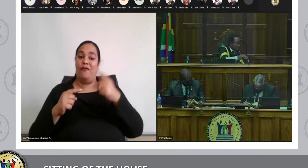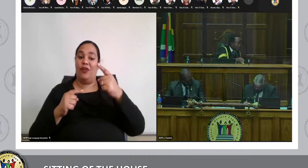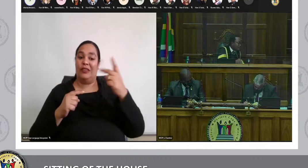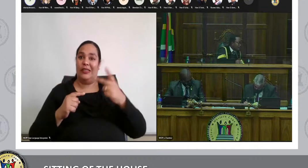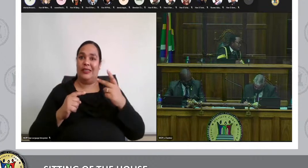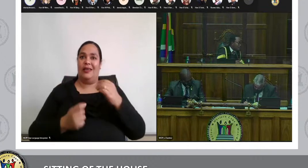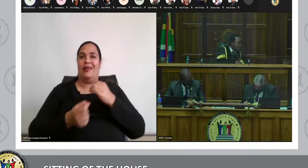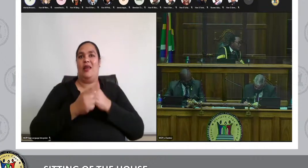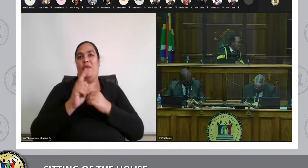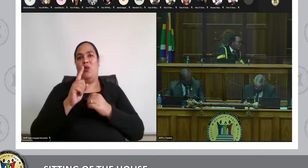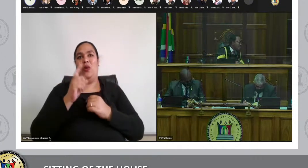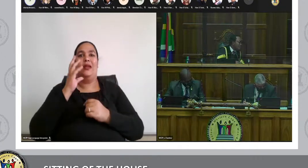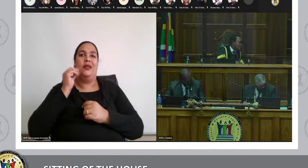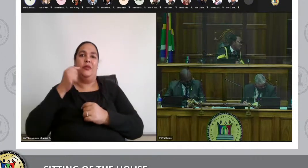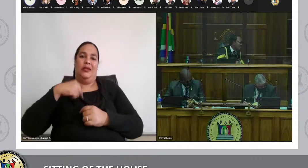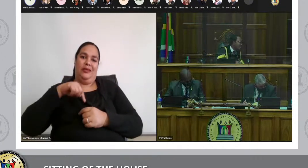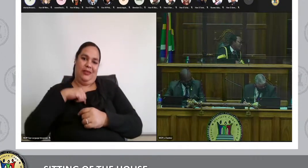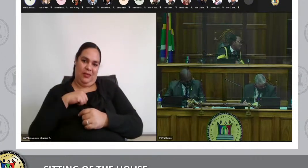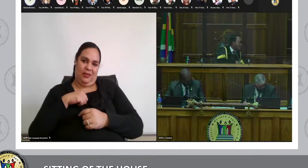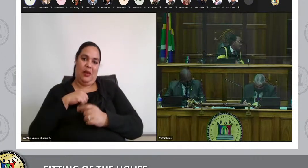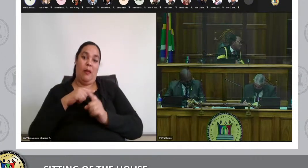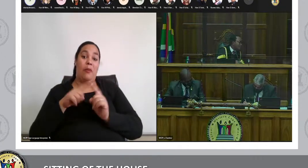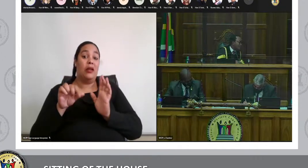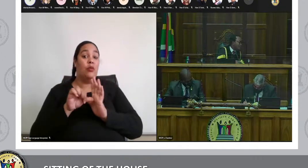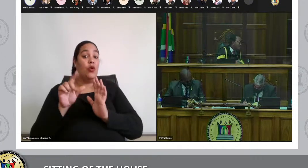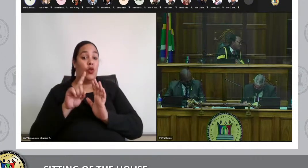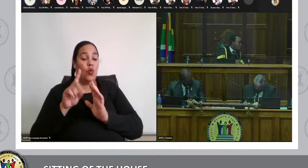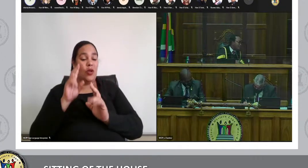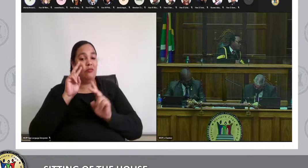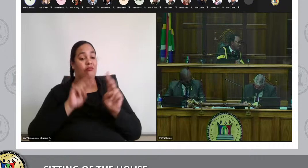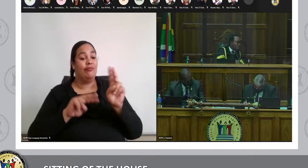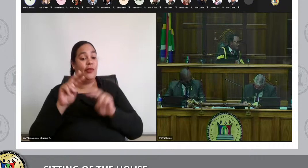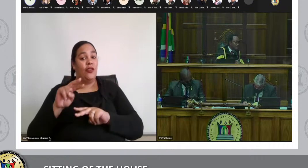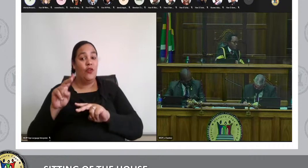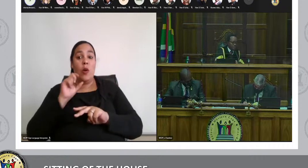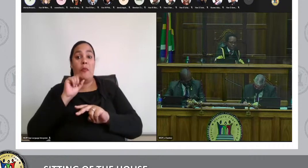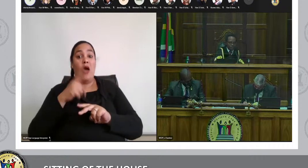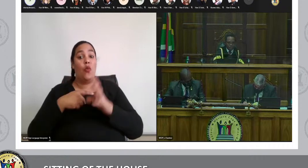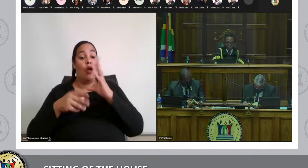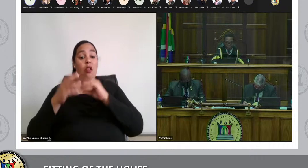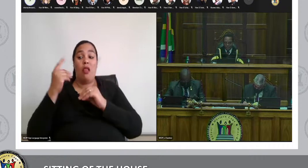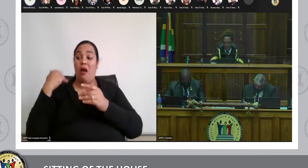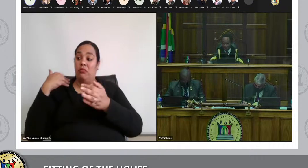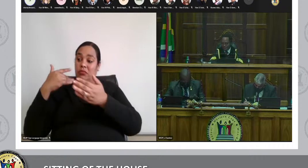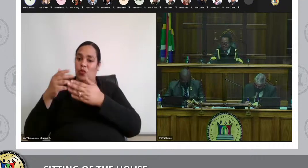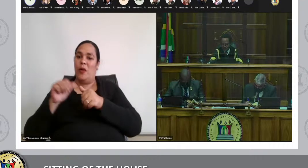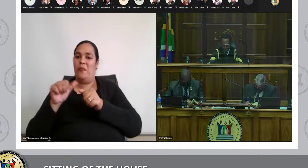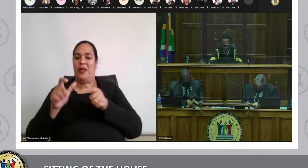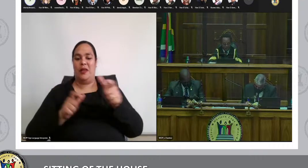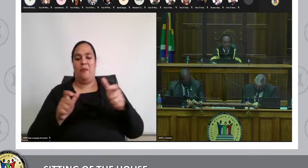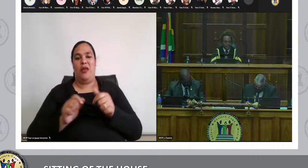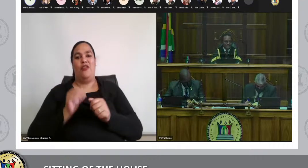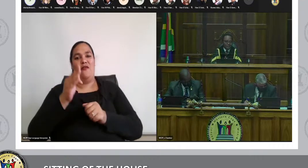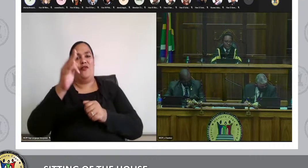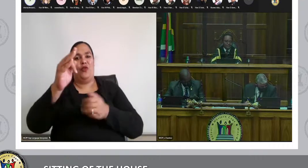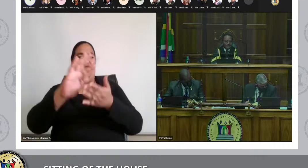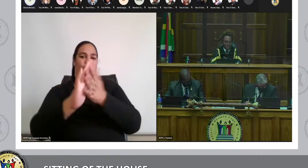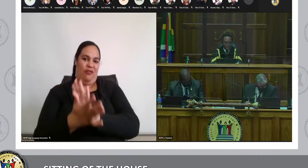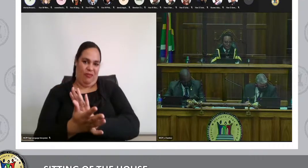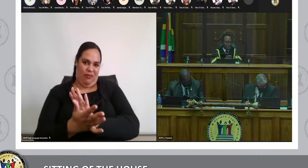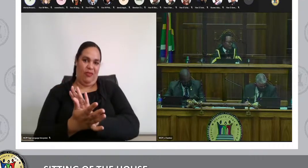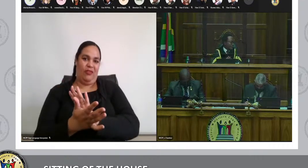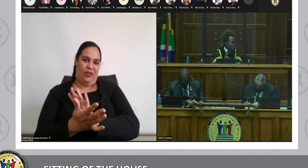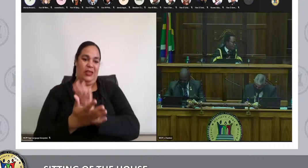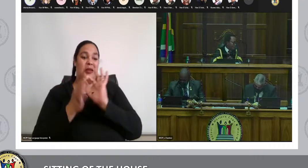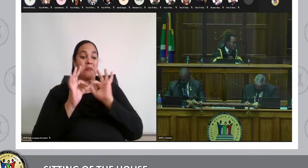wave we have experienced. It's important to review the lessons learned so we can better manage future disasters in a